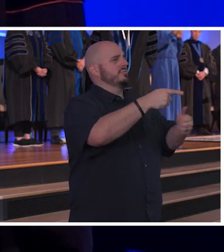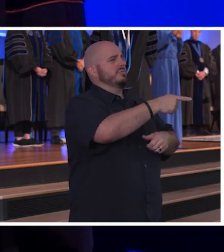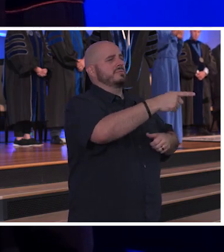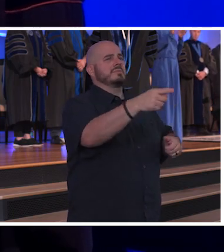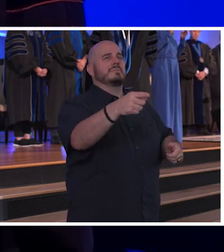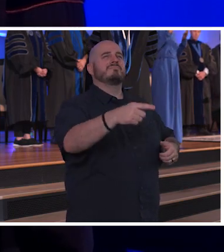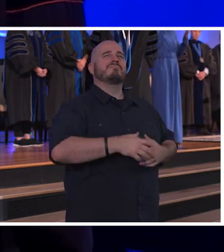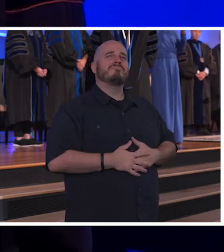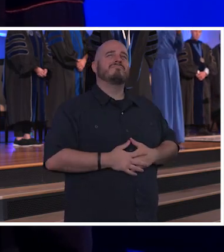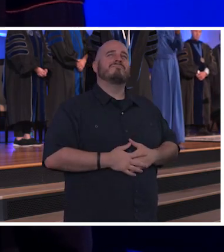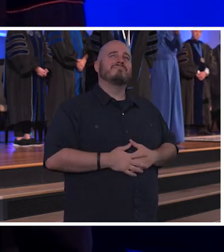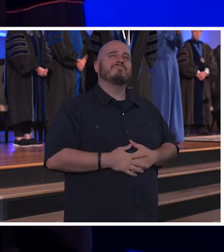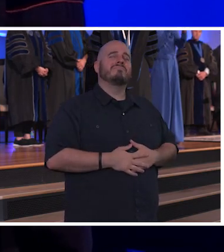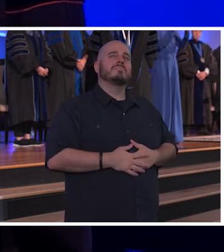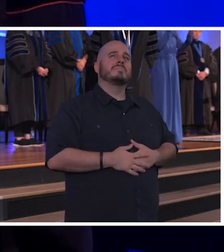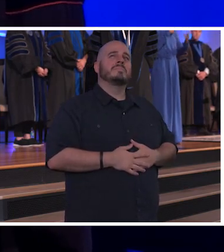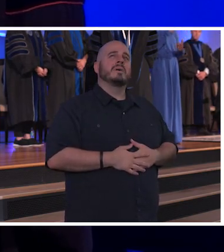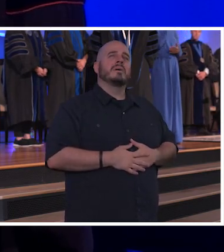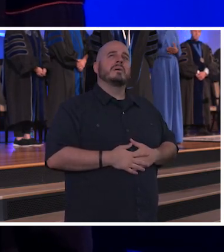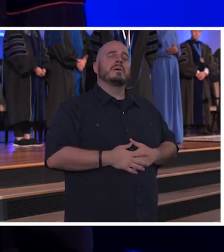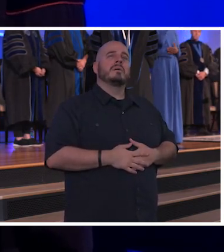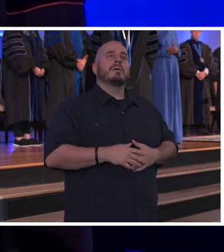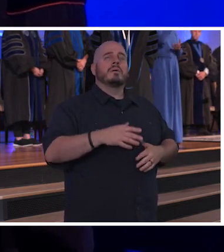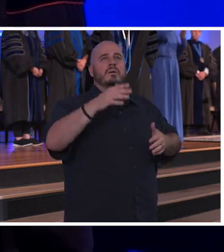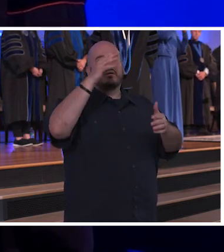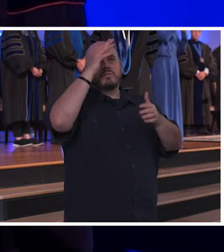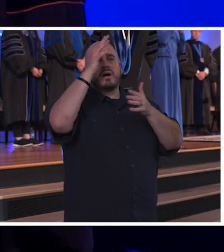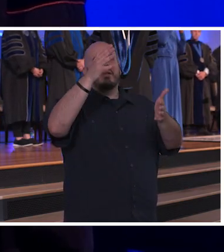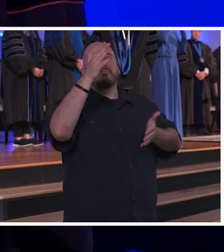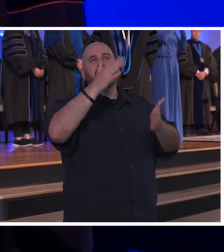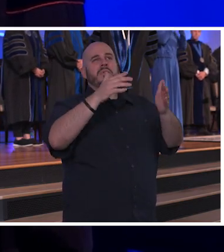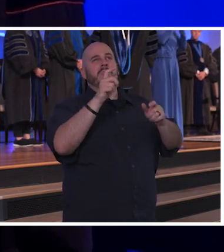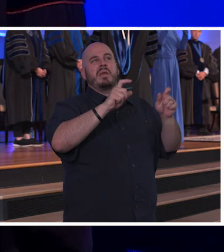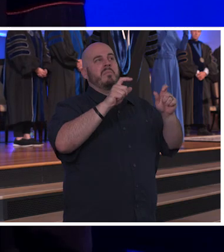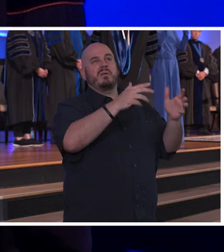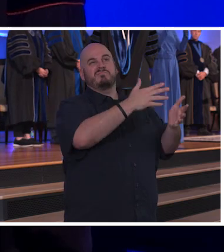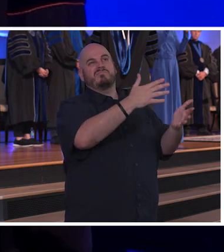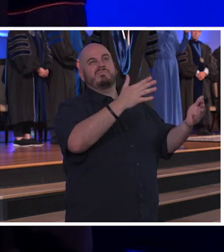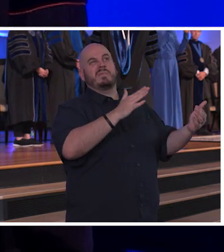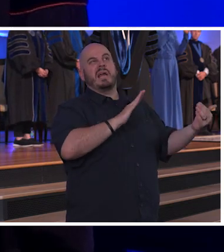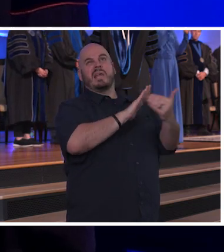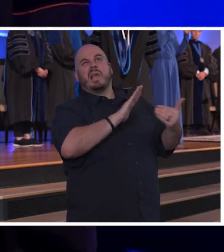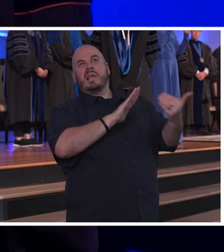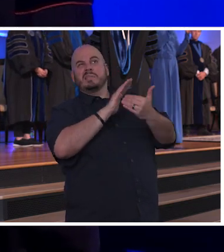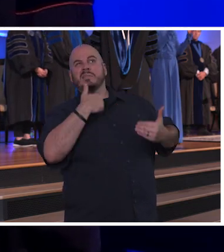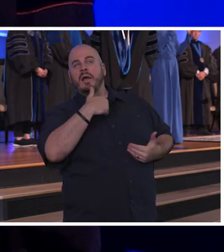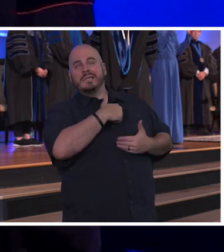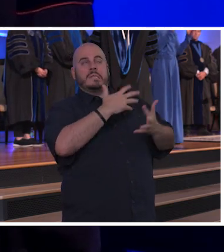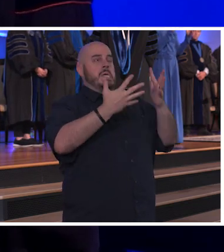So, Father, maybe there are people against us. Maybe we know they're against us.